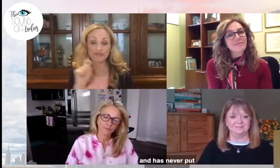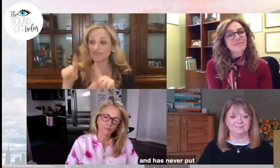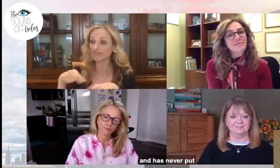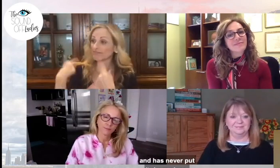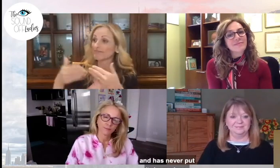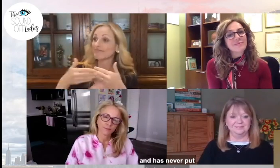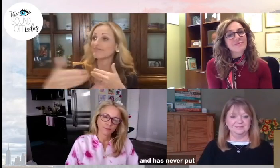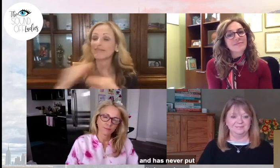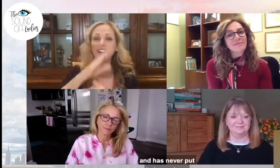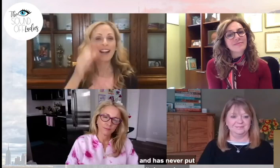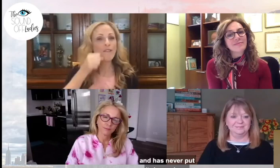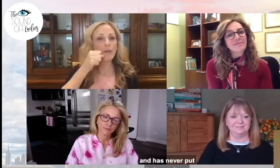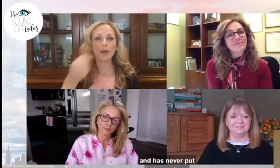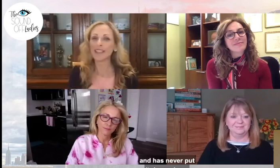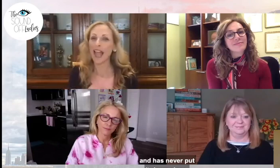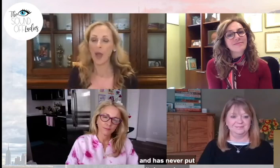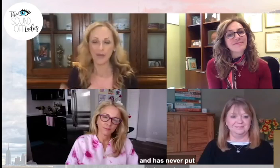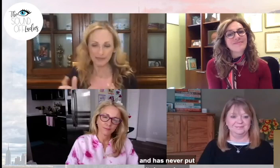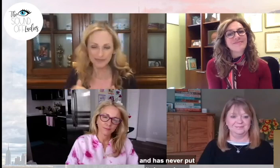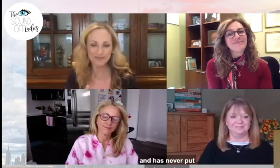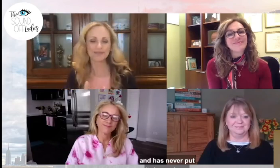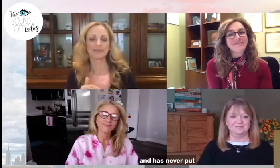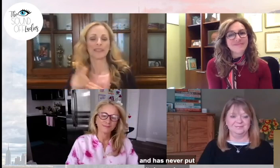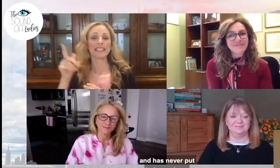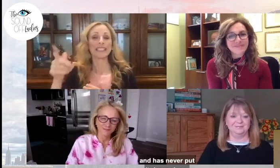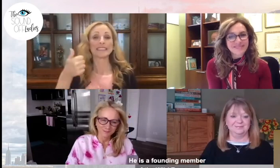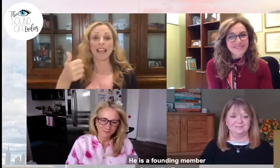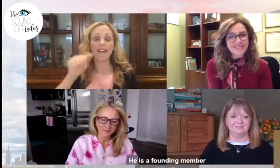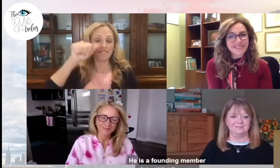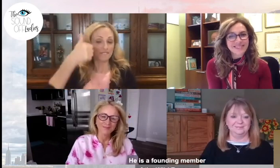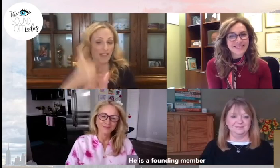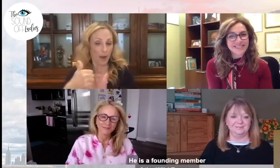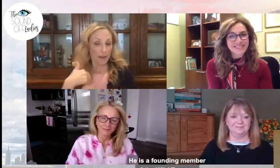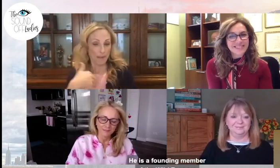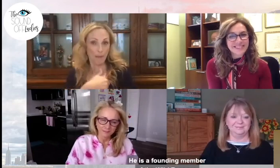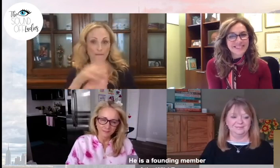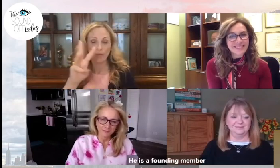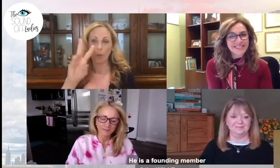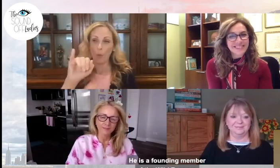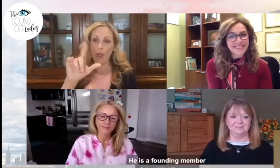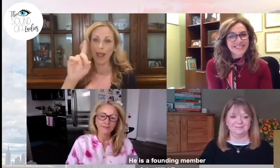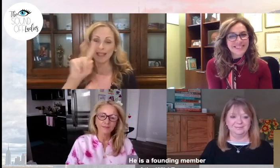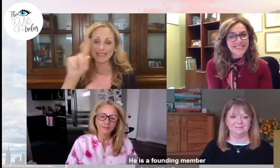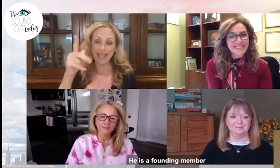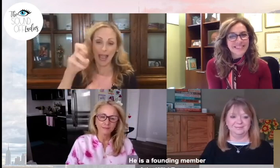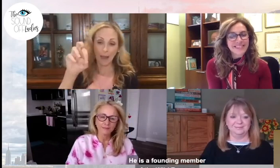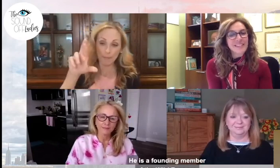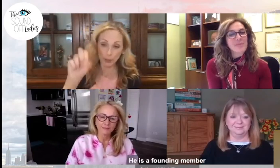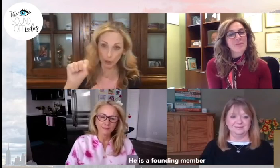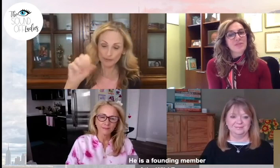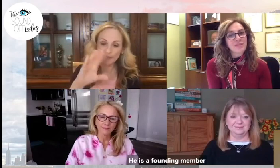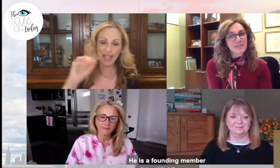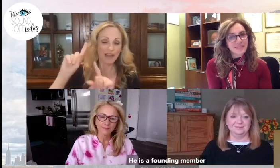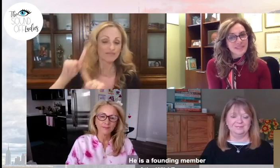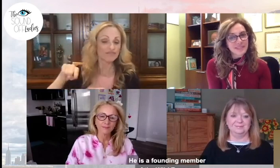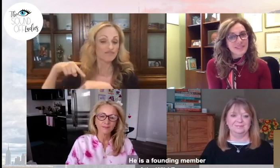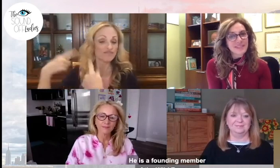microphone. He never put the microphone down. He is a founder of the